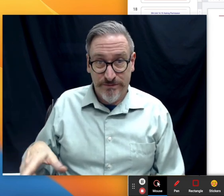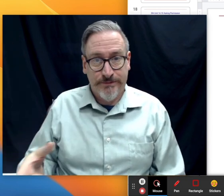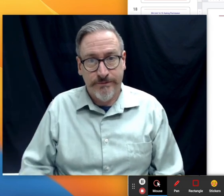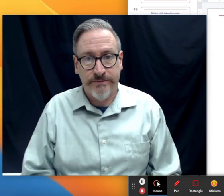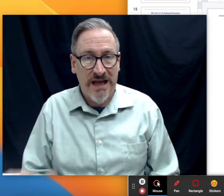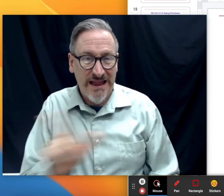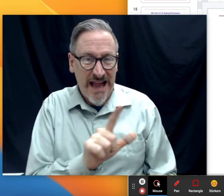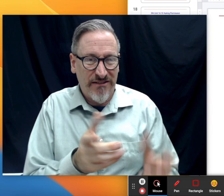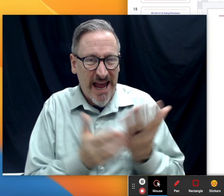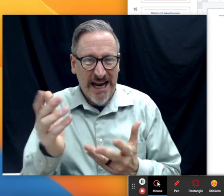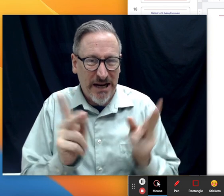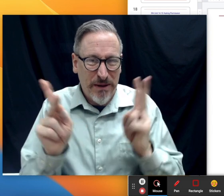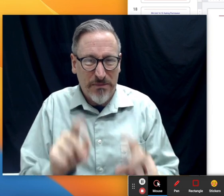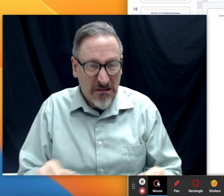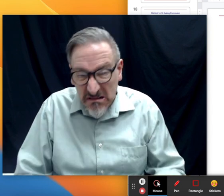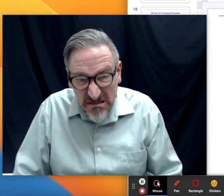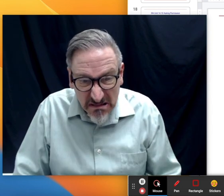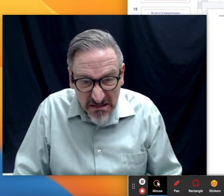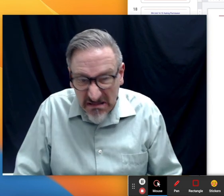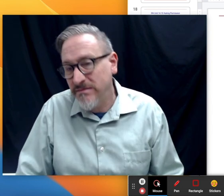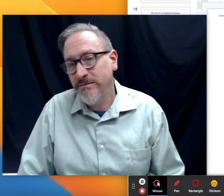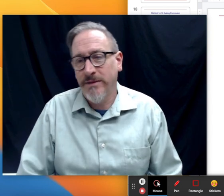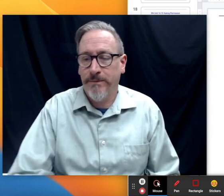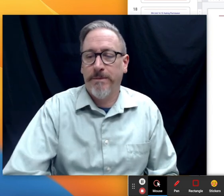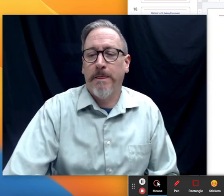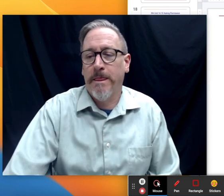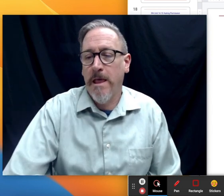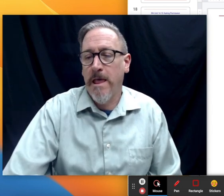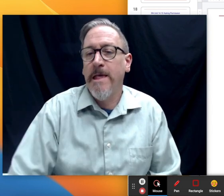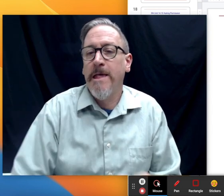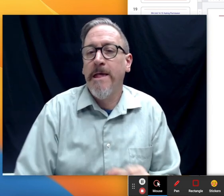right? Left-handed people. Ugh.